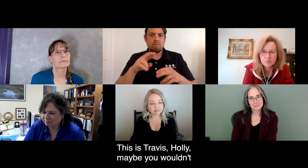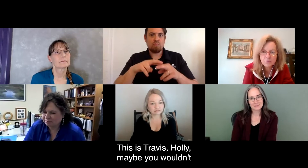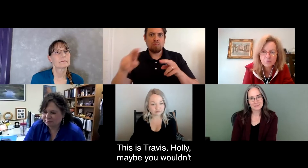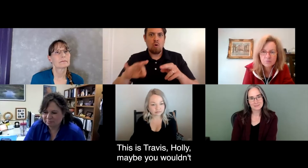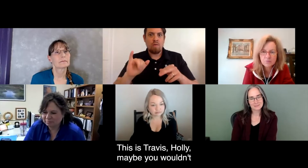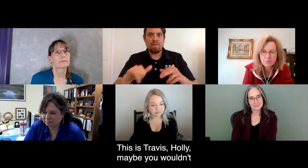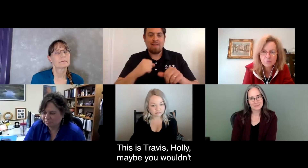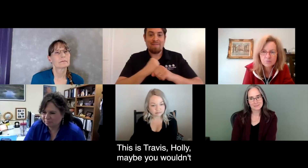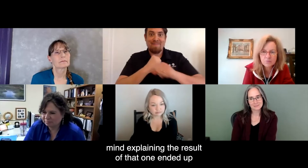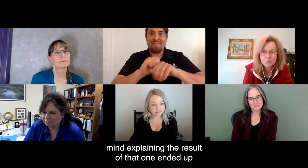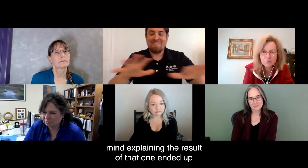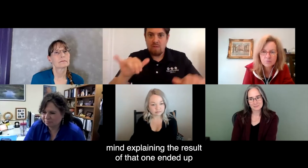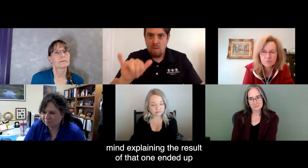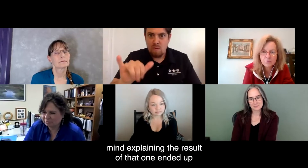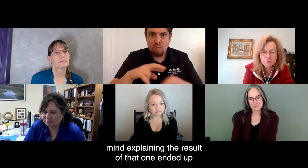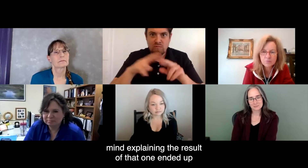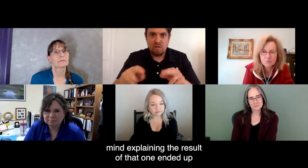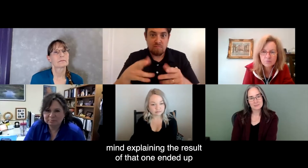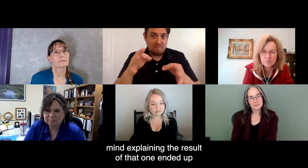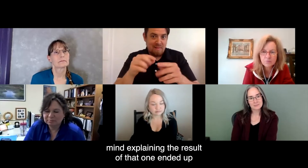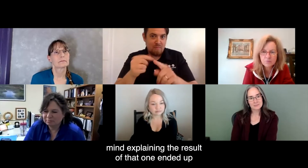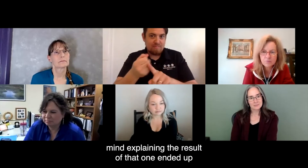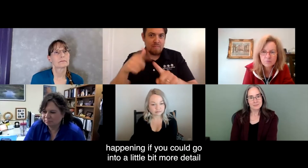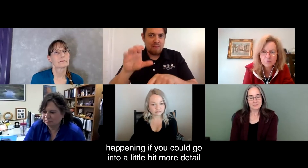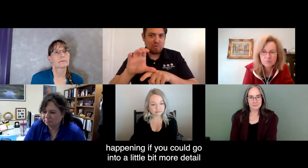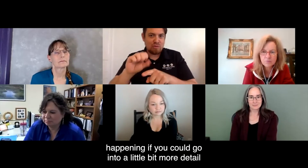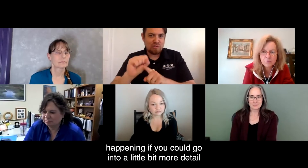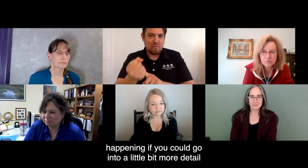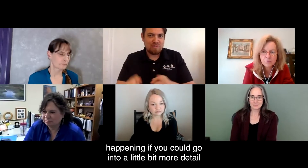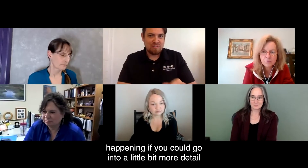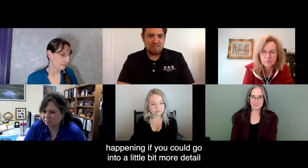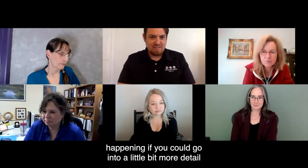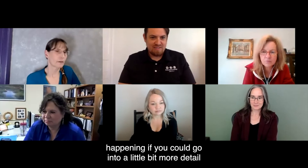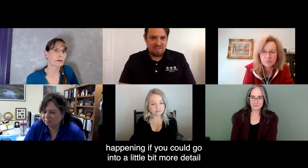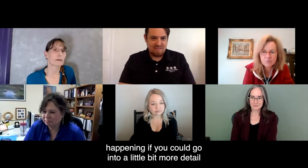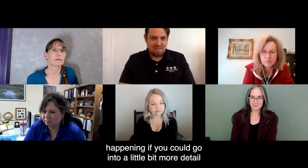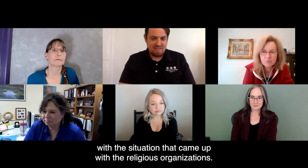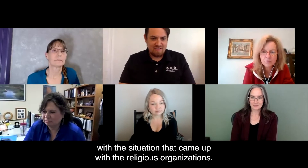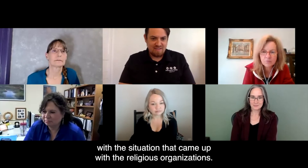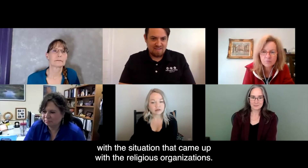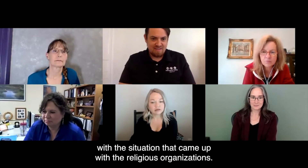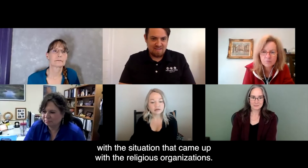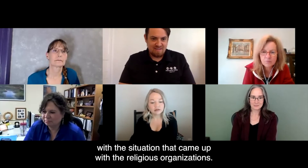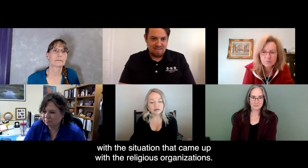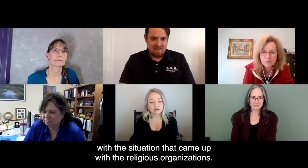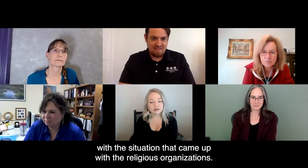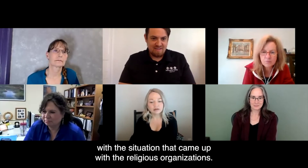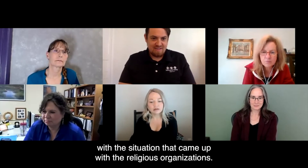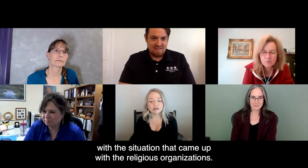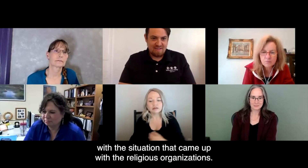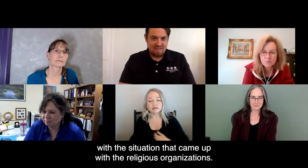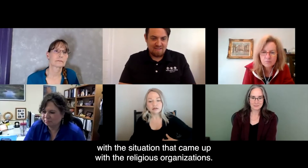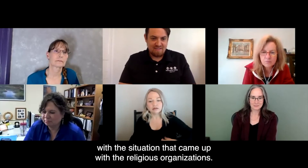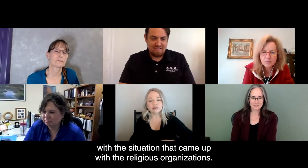This is Travis. Holly, maybe you would mind explaining, the result of that, what ended up happening, if you could go into a little bit more detail with the situation that came up with